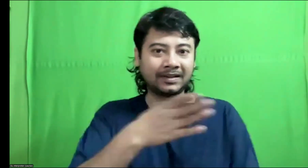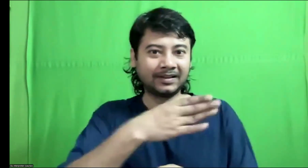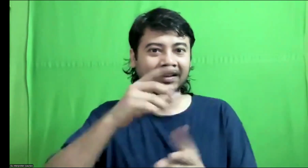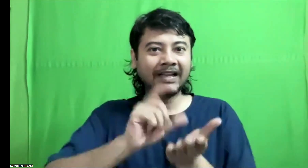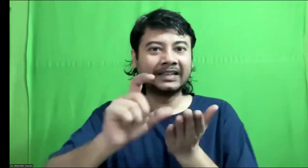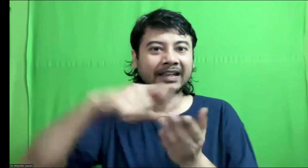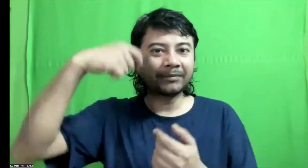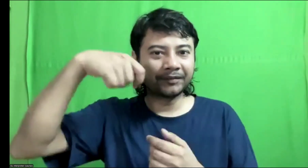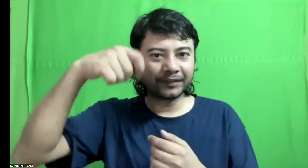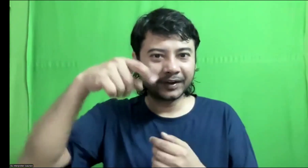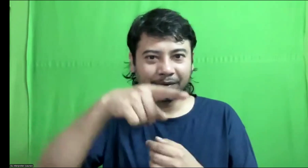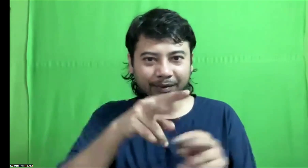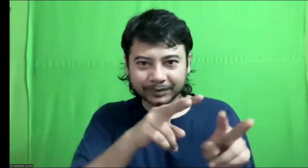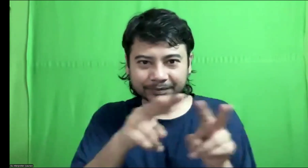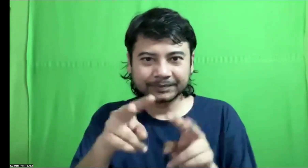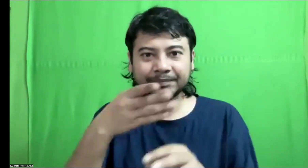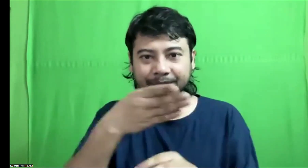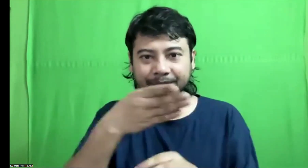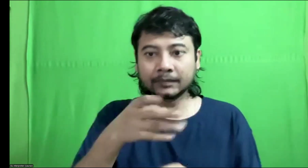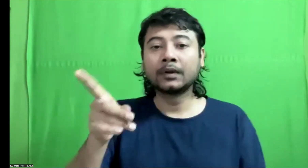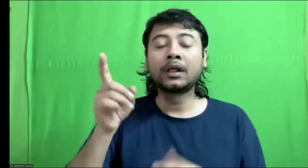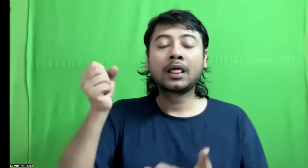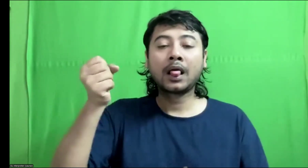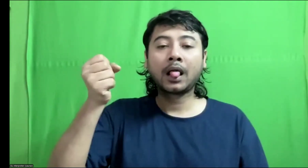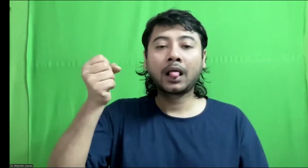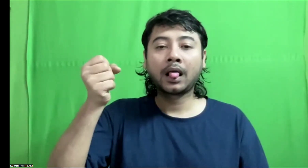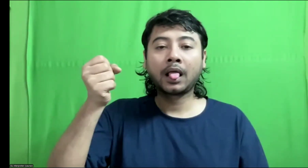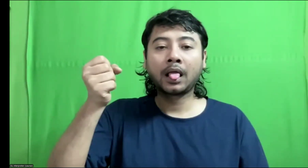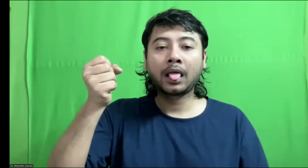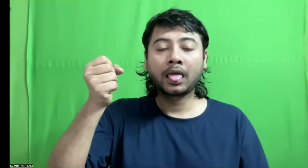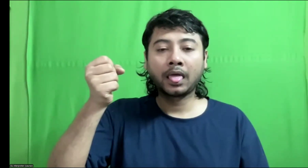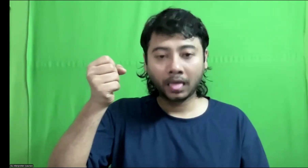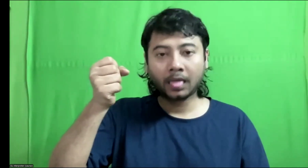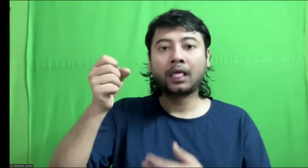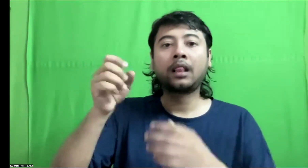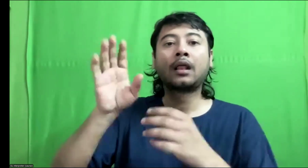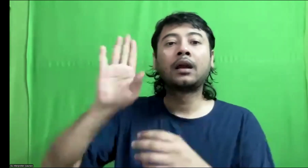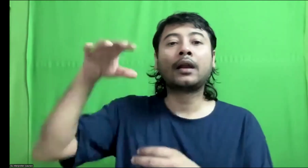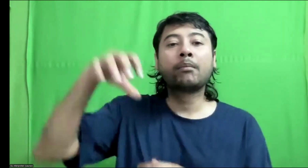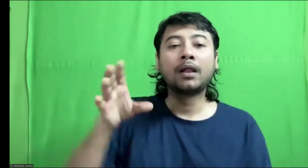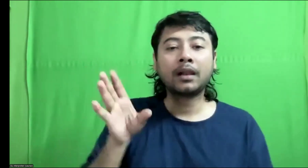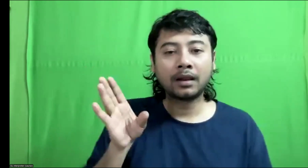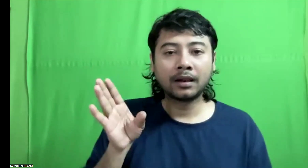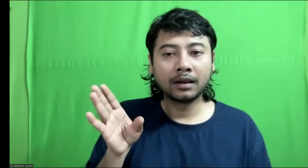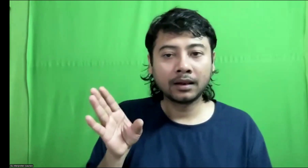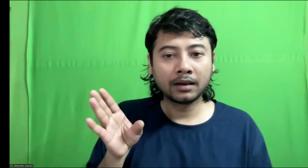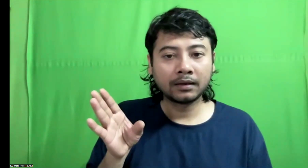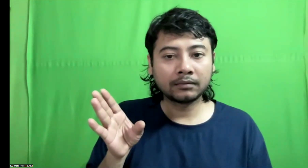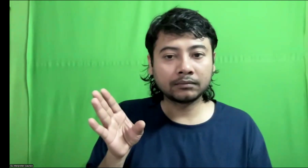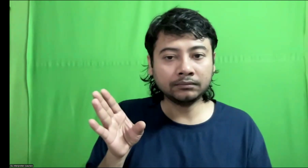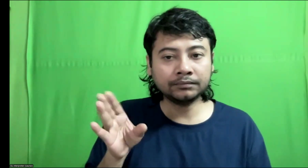Amman goddess temple, Kali temple. And those people are very sweet. That pujari, he always every